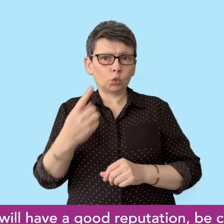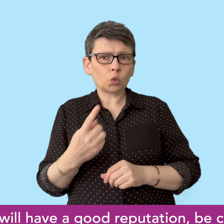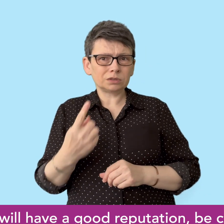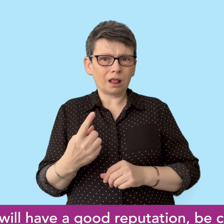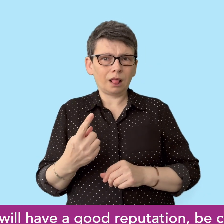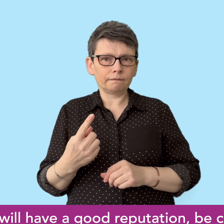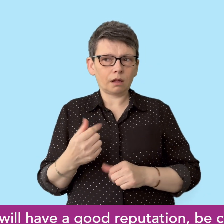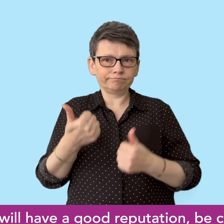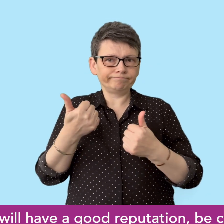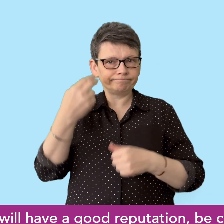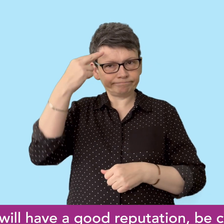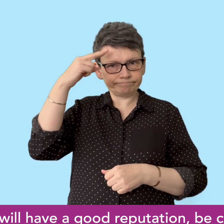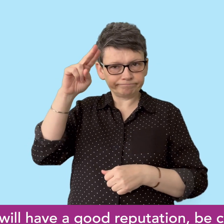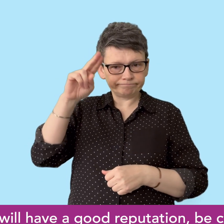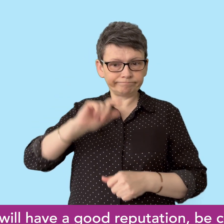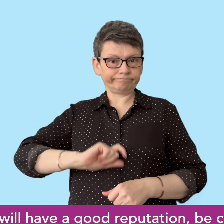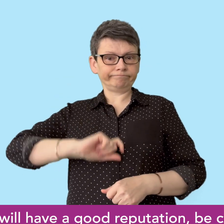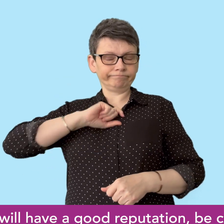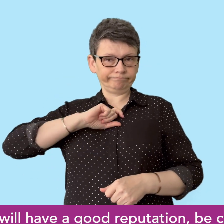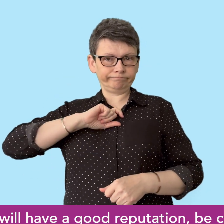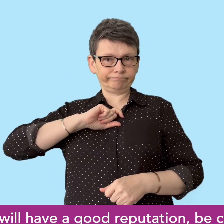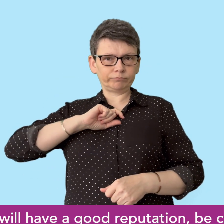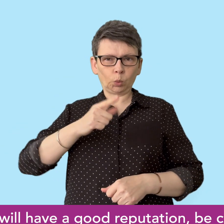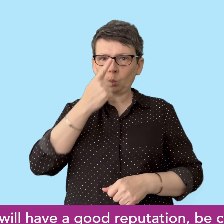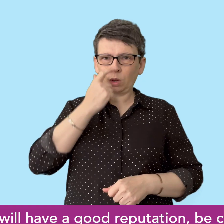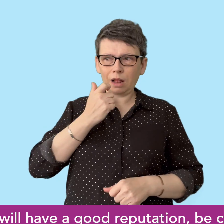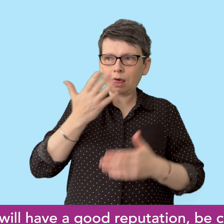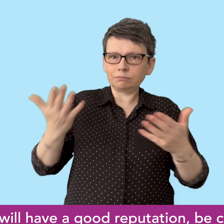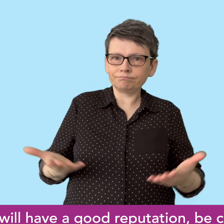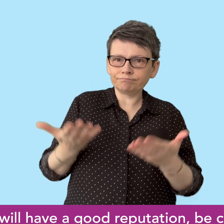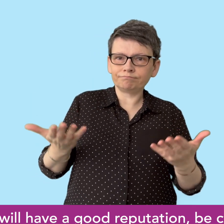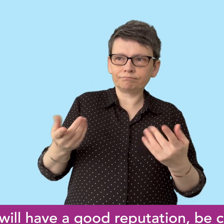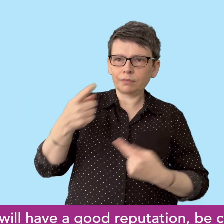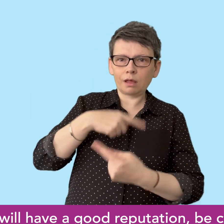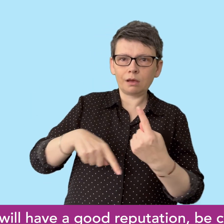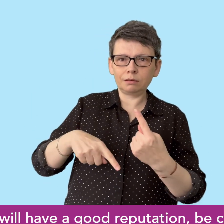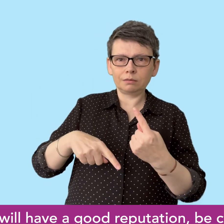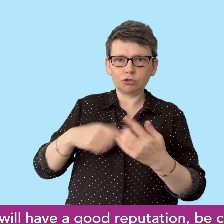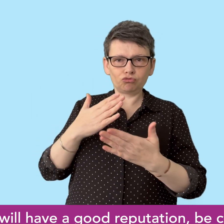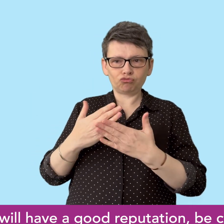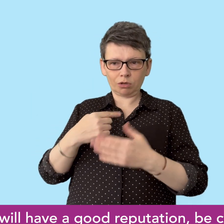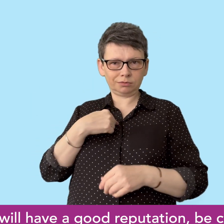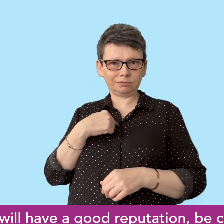You will have a good reputation, be confident, and be able to build trust with